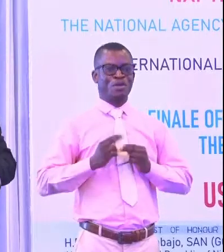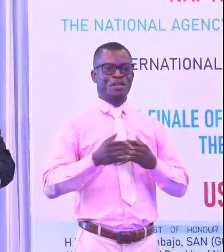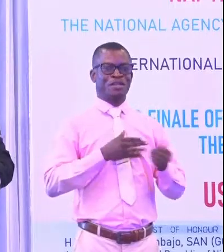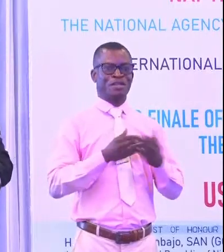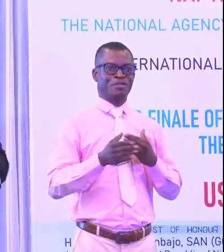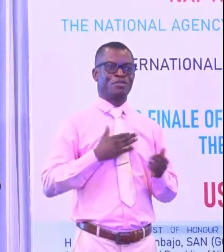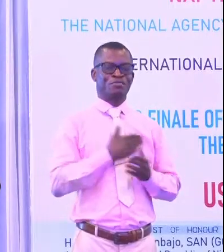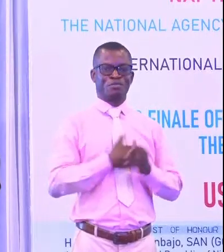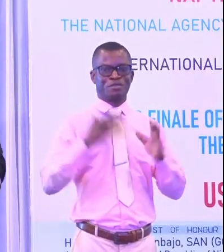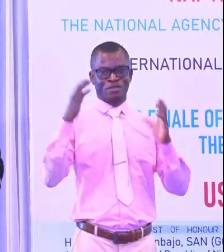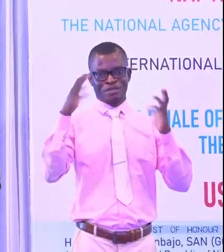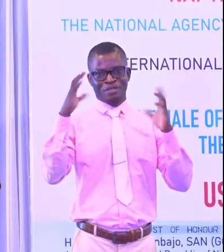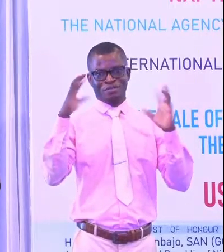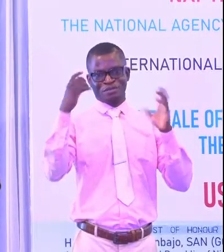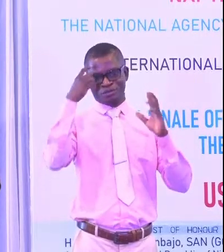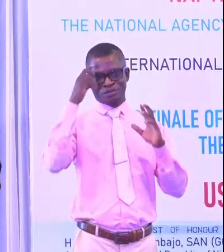her.